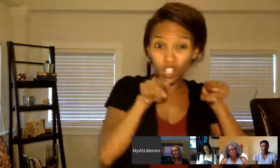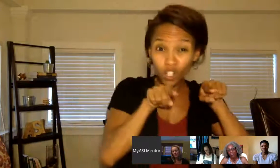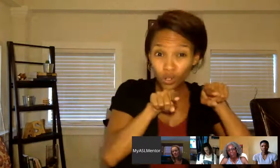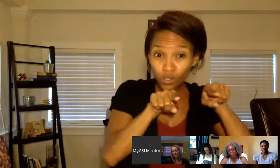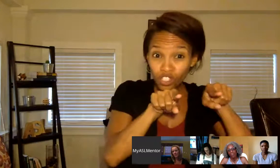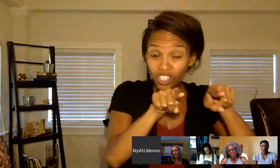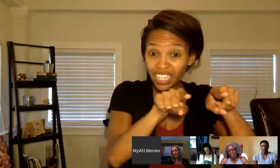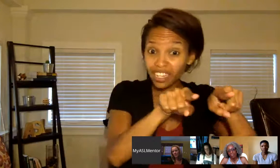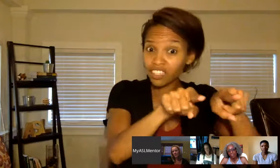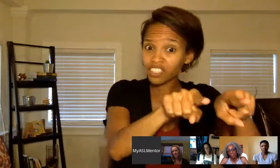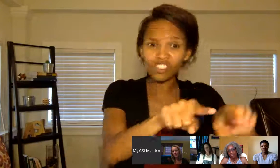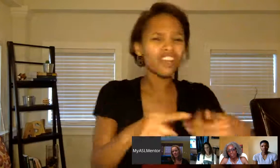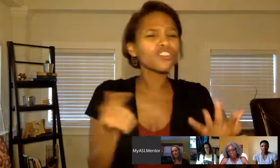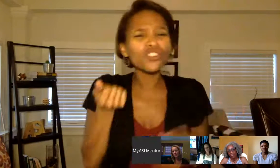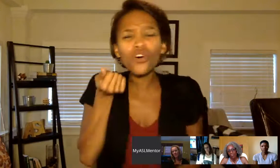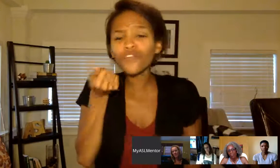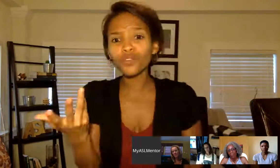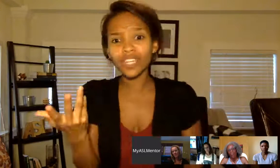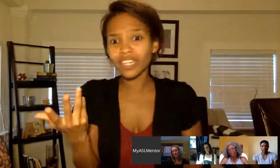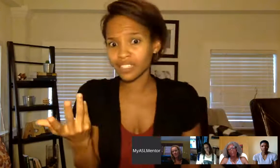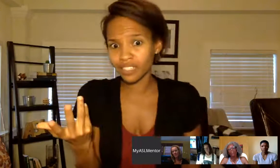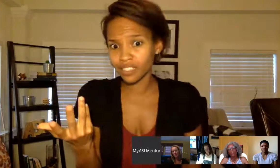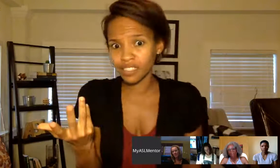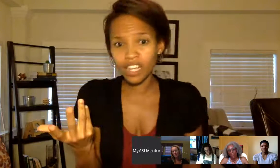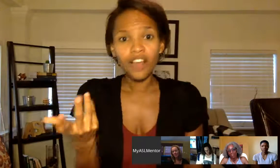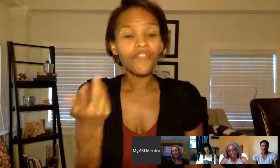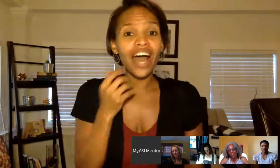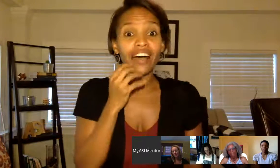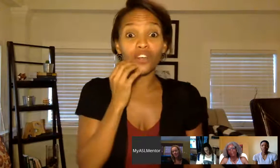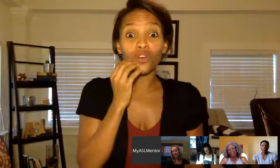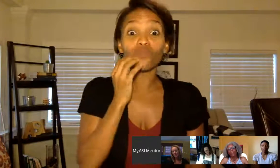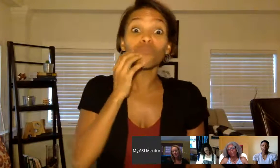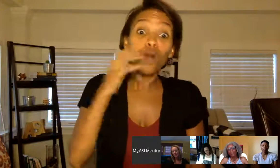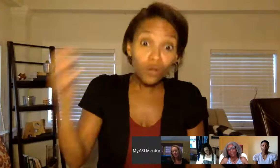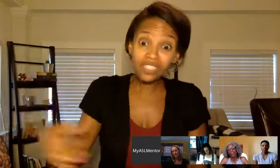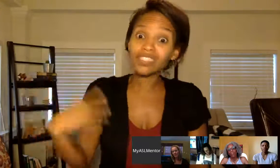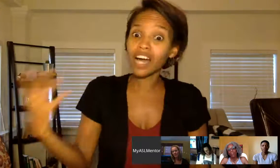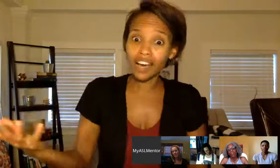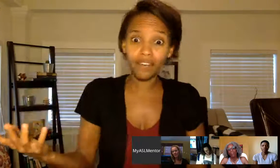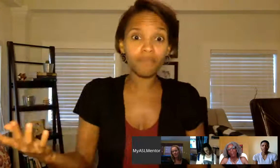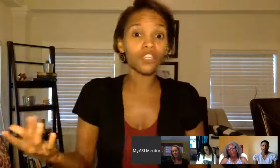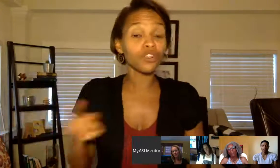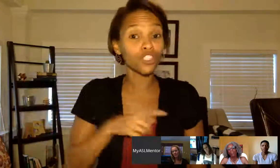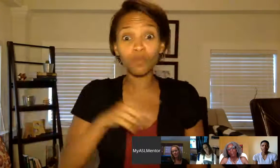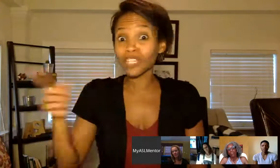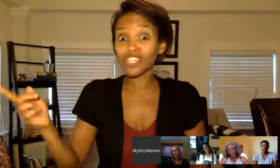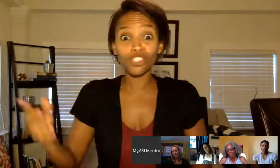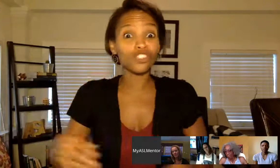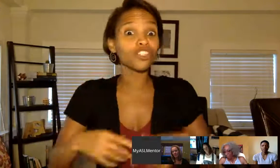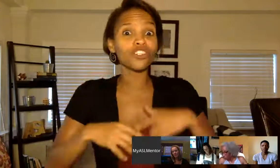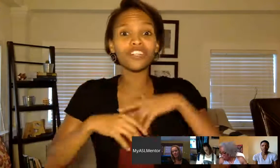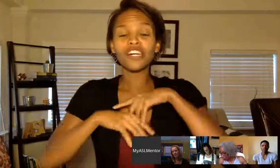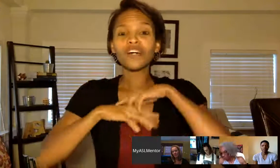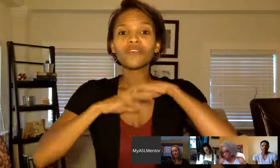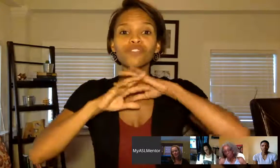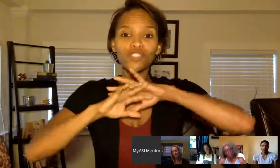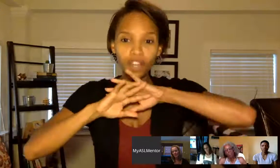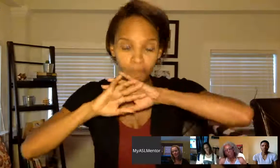that close to the English. So few sentences that most of the time your interpretation should